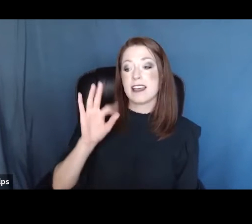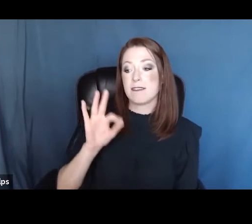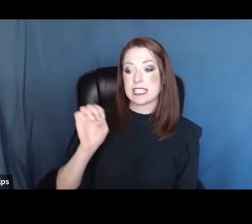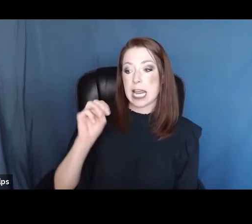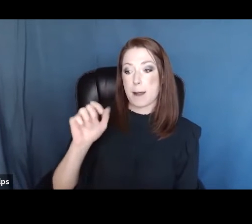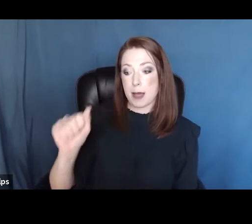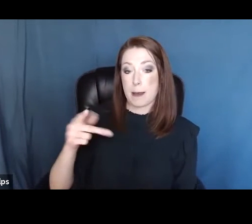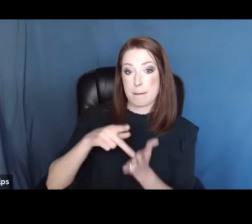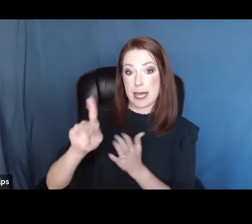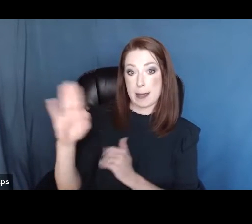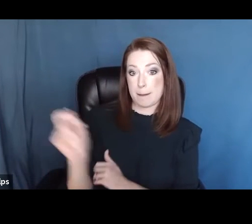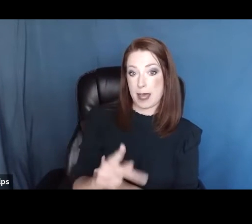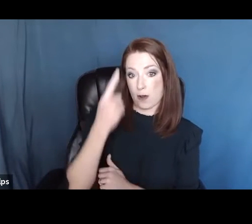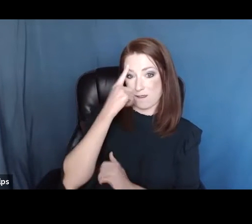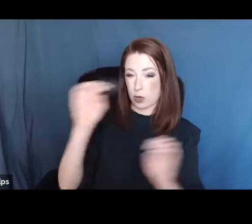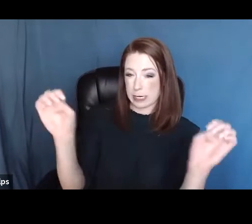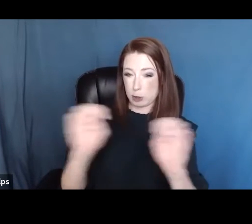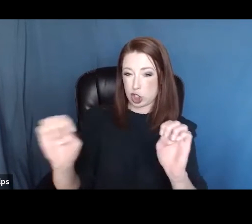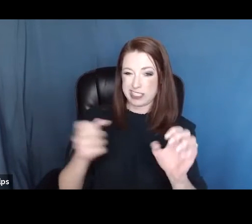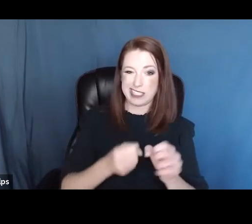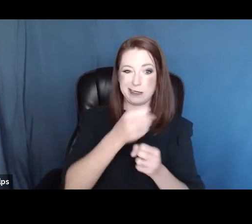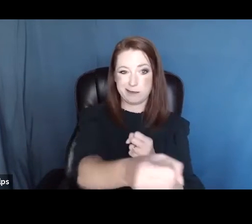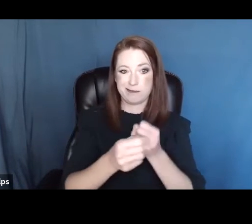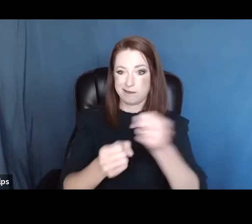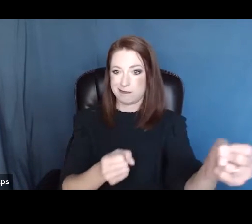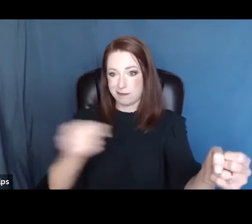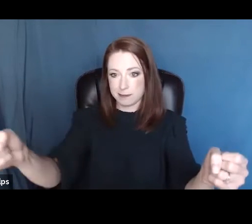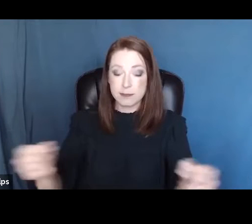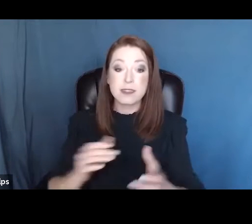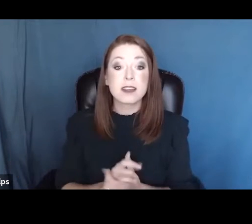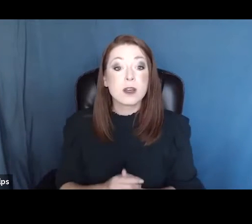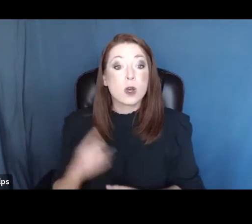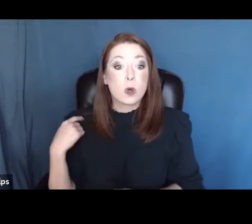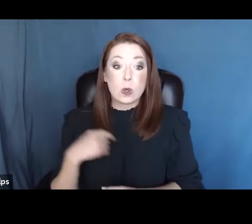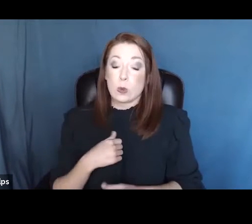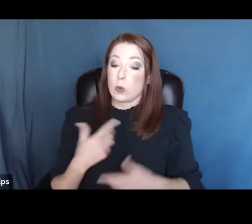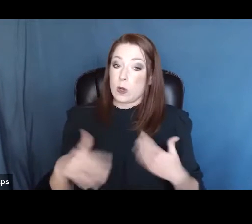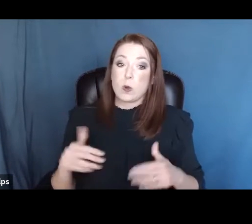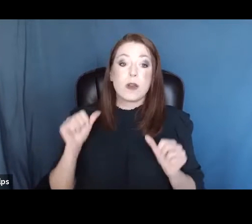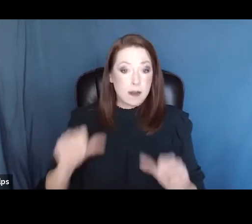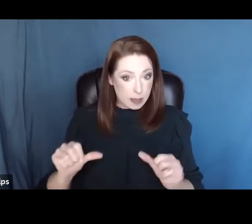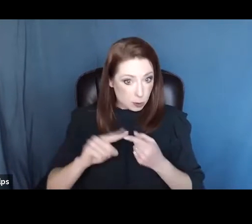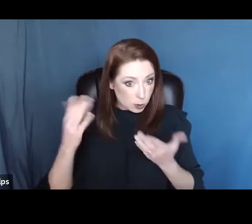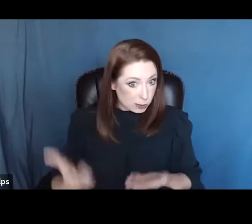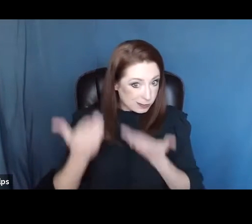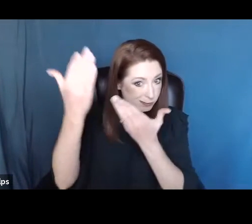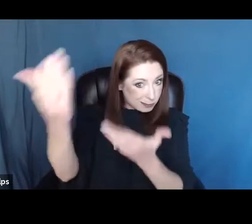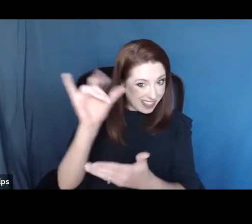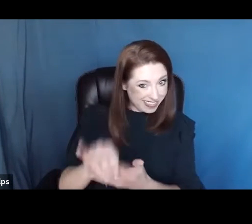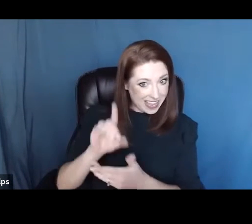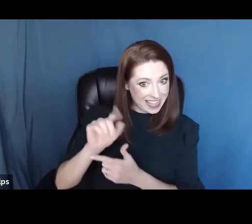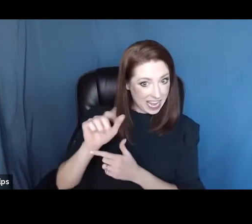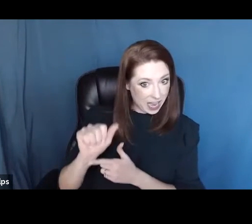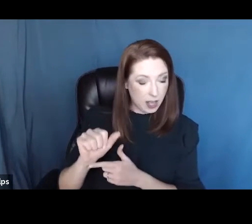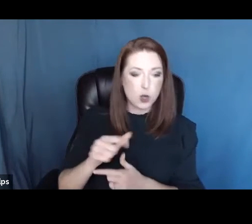relocation, emergency relocation. And I have to say, we were able to present some of that data, Misty